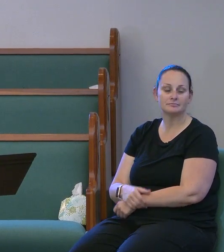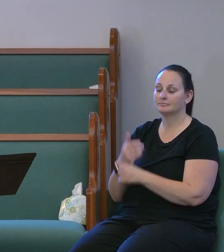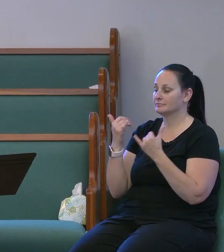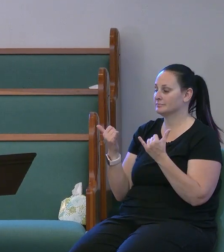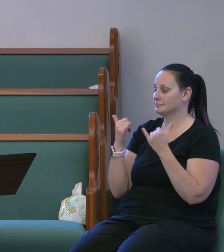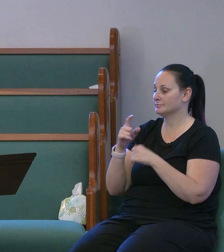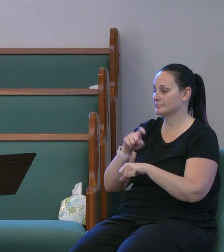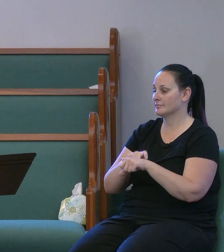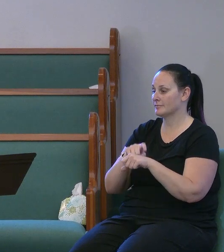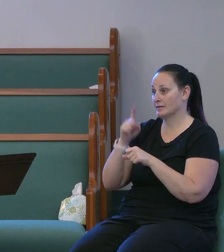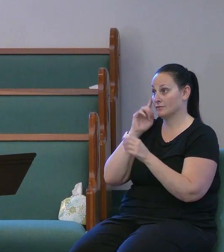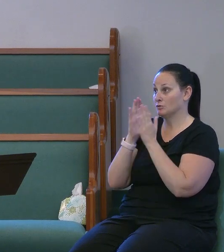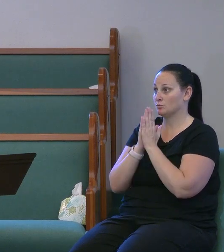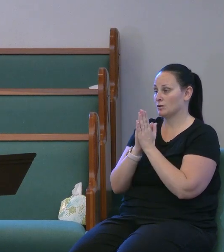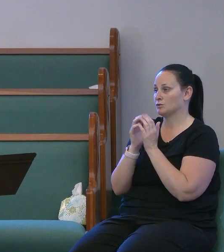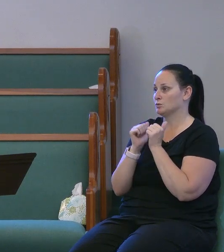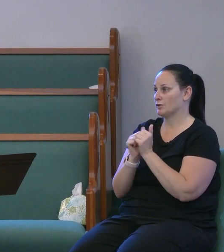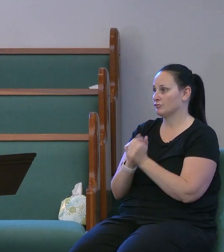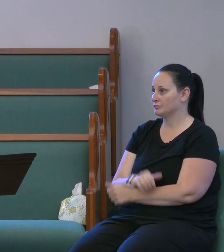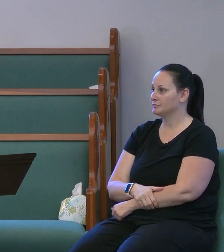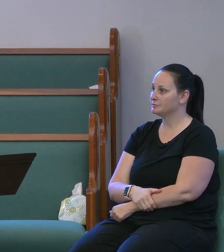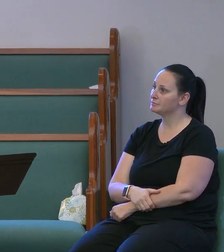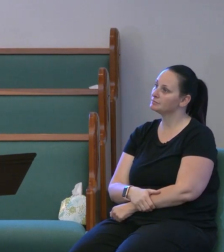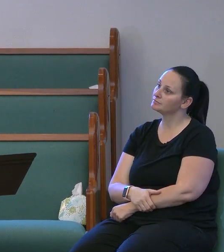into a time now of prayer together.